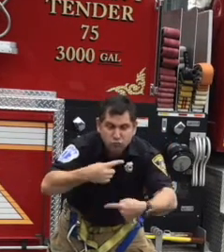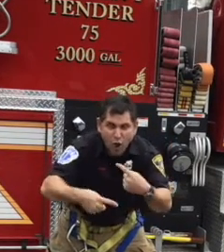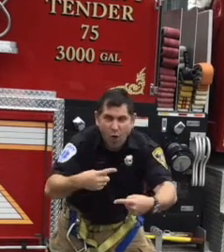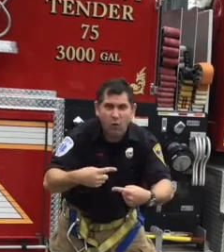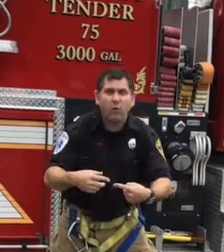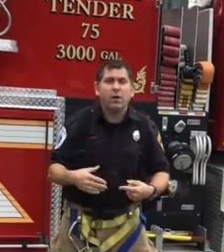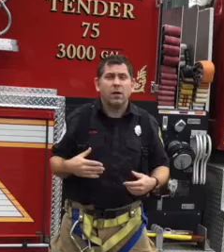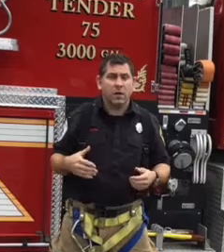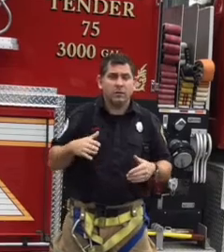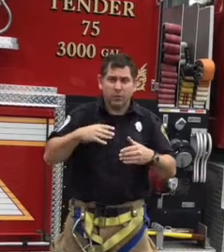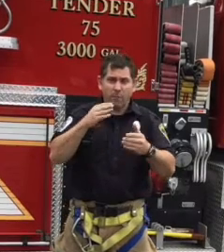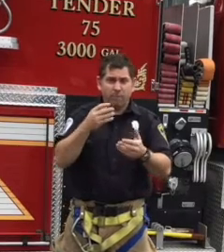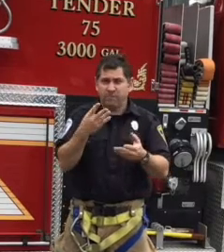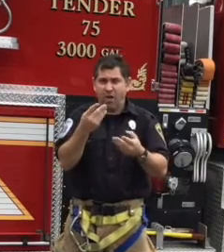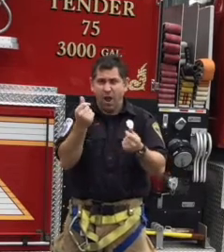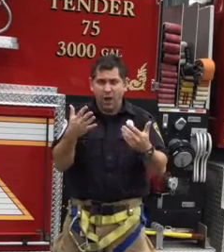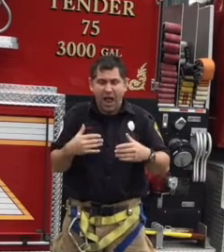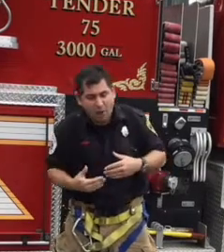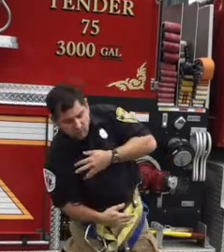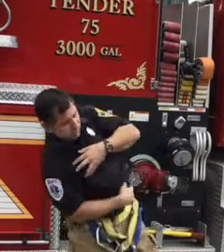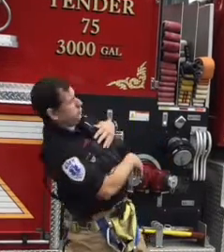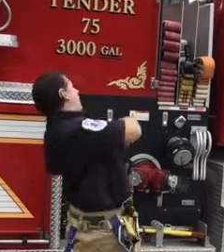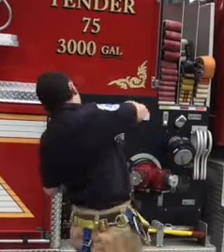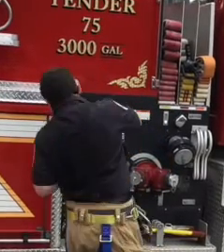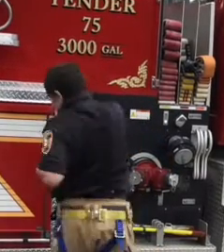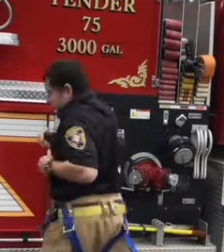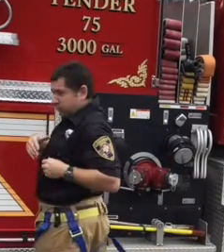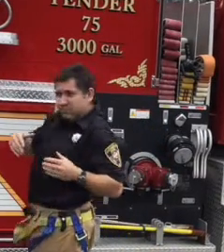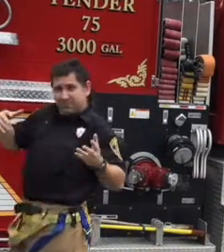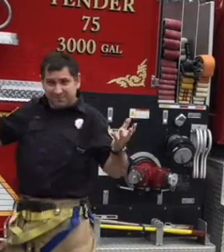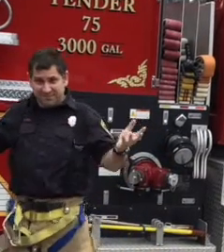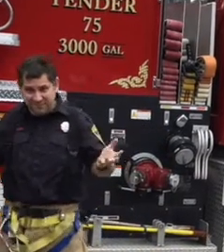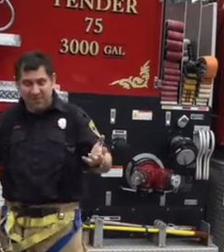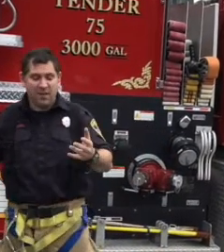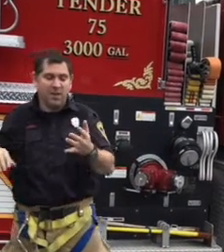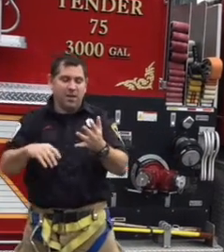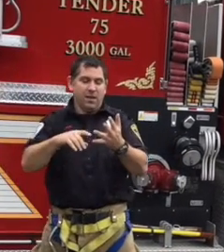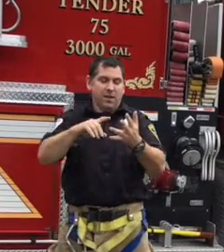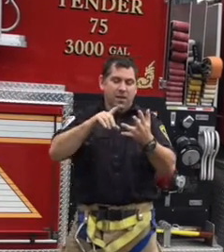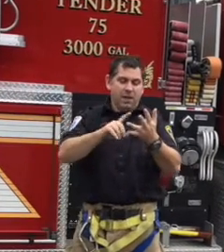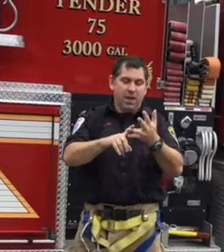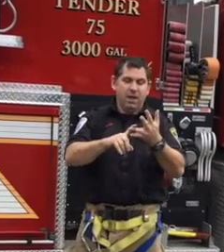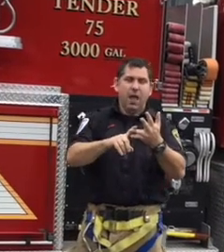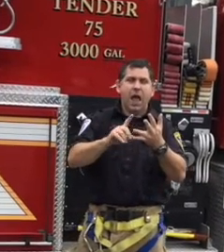Now, if you catch on fire, if your clothes are on fire, you want to stop, drop, and roll, okay?